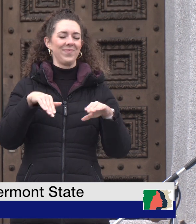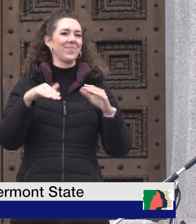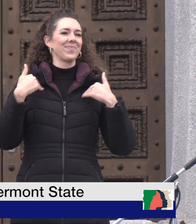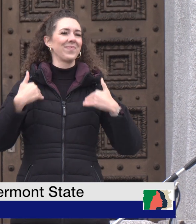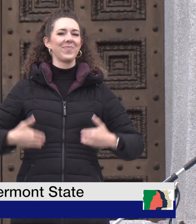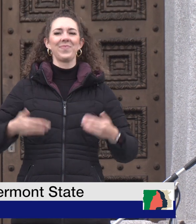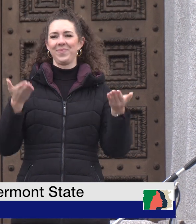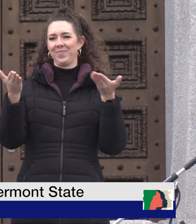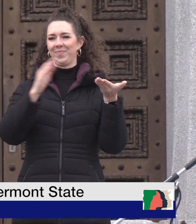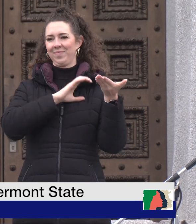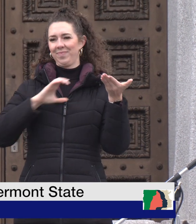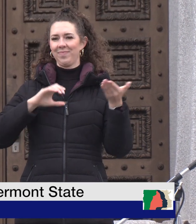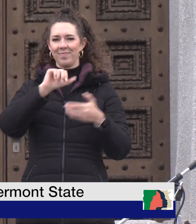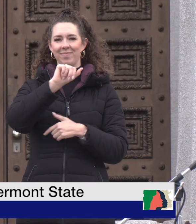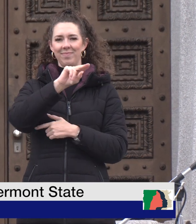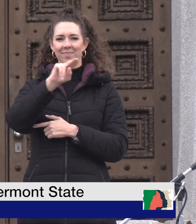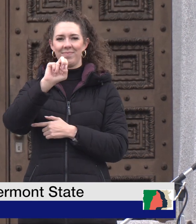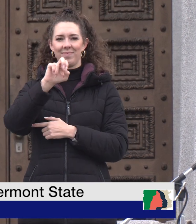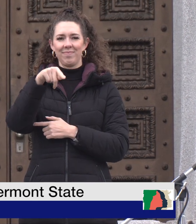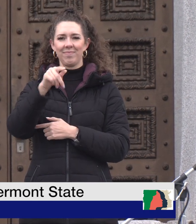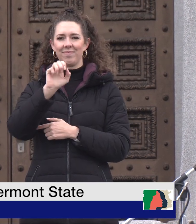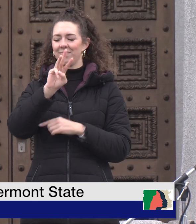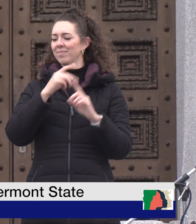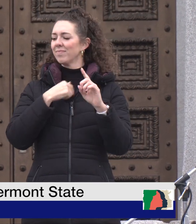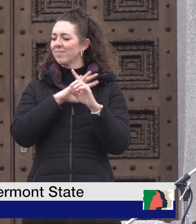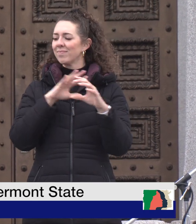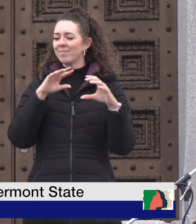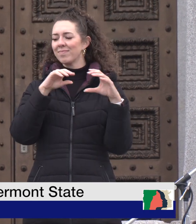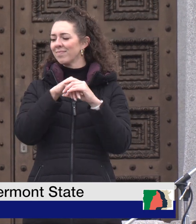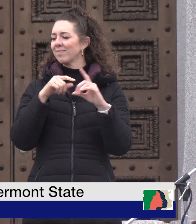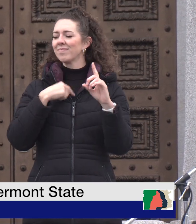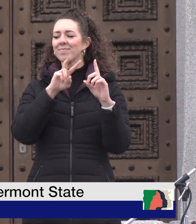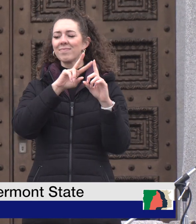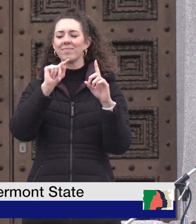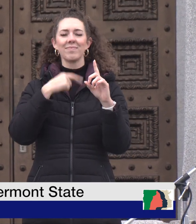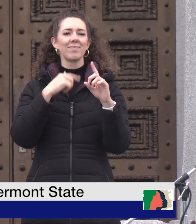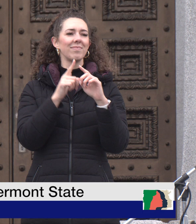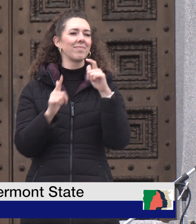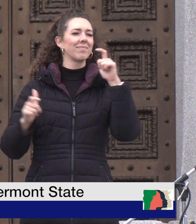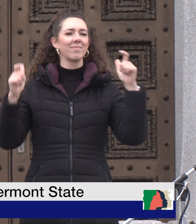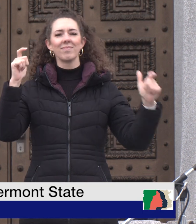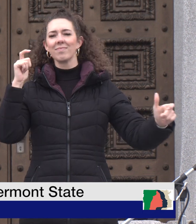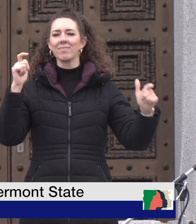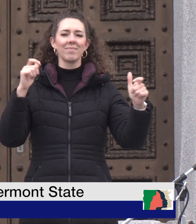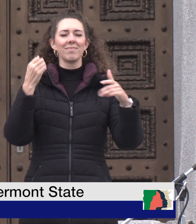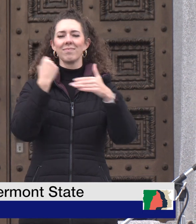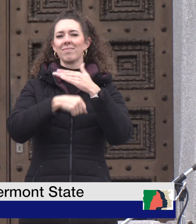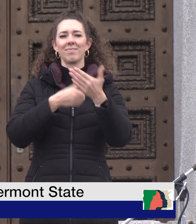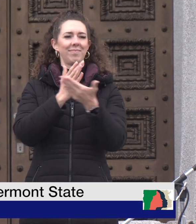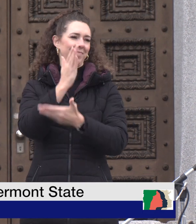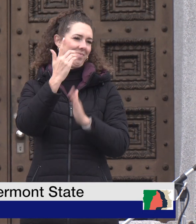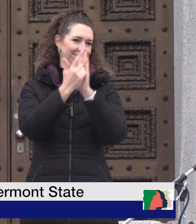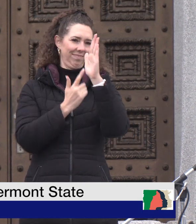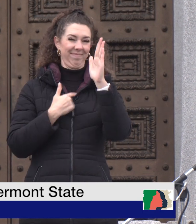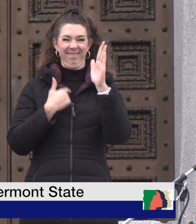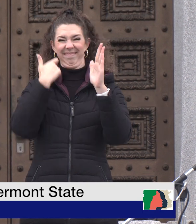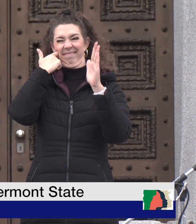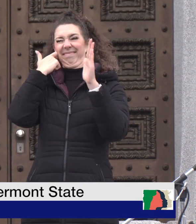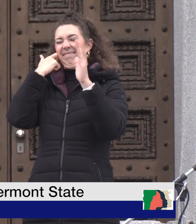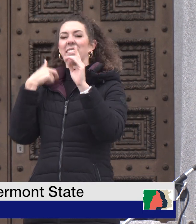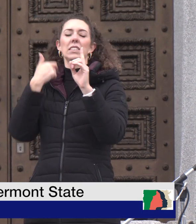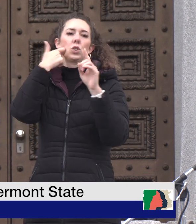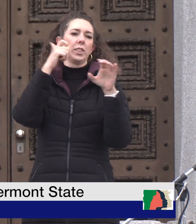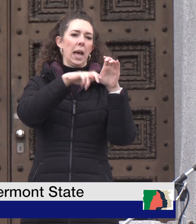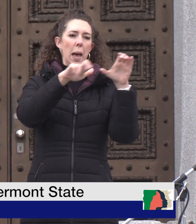Pugh, ushered through Vermont's biggest reproductive rights legislation in recent years. Ann recently stepped down from the